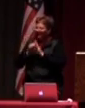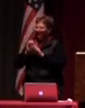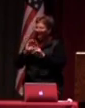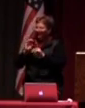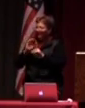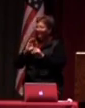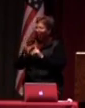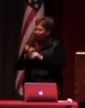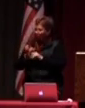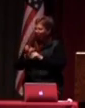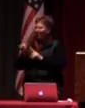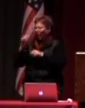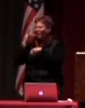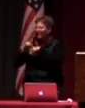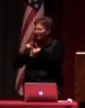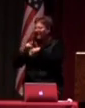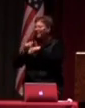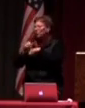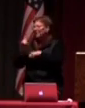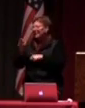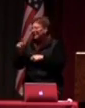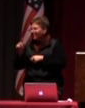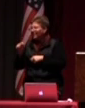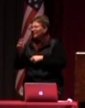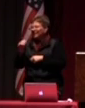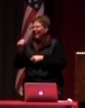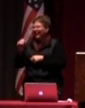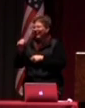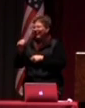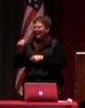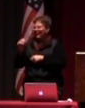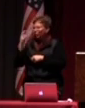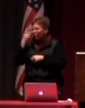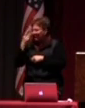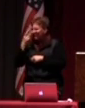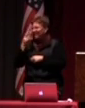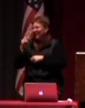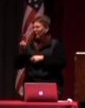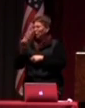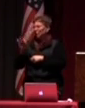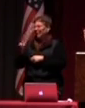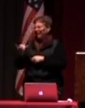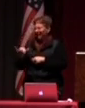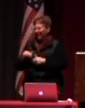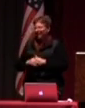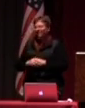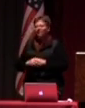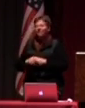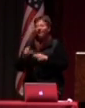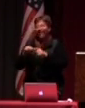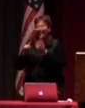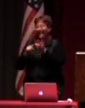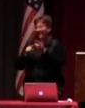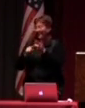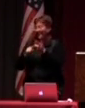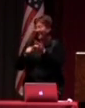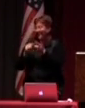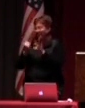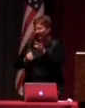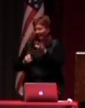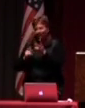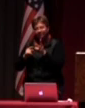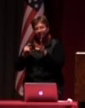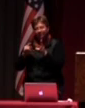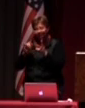obsessed, in fact, with sentiment and sensibility as it was with reason and utility. One final note.